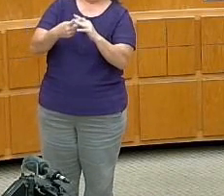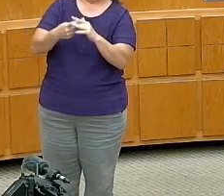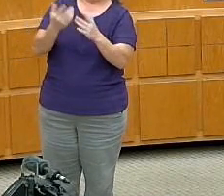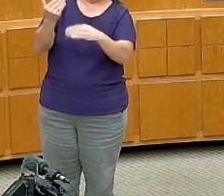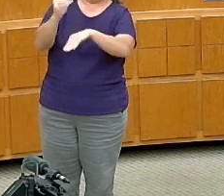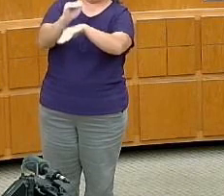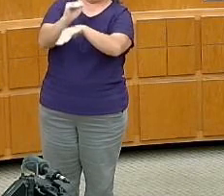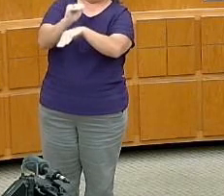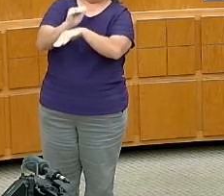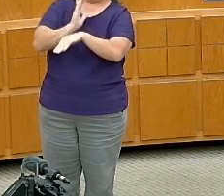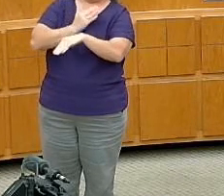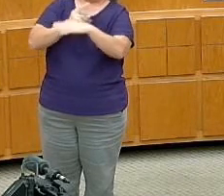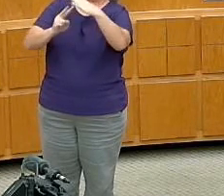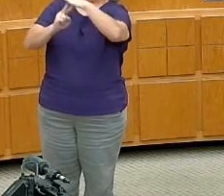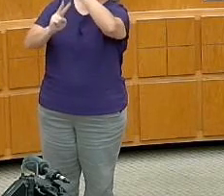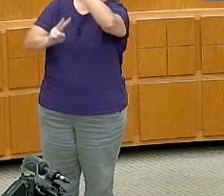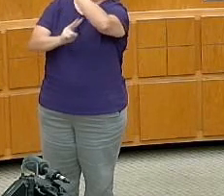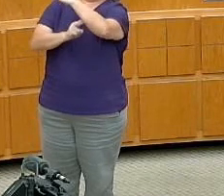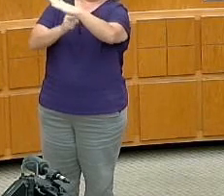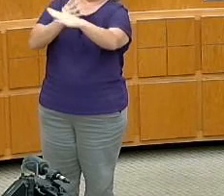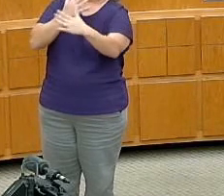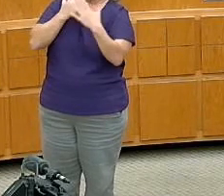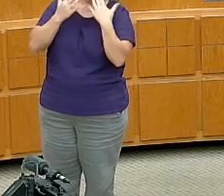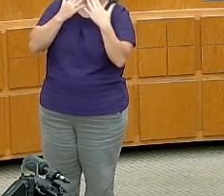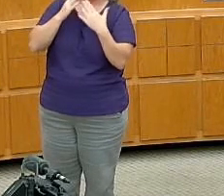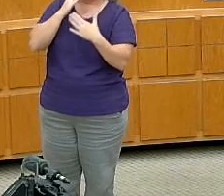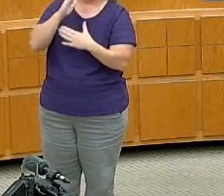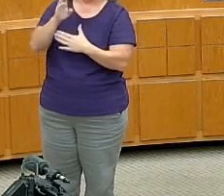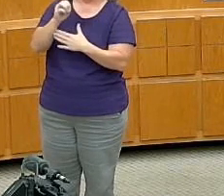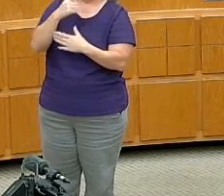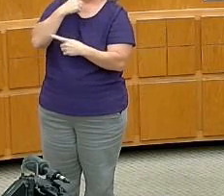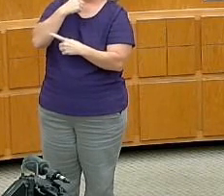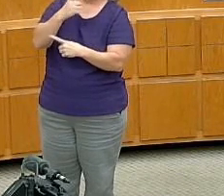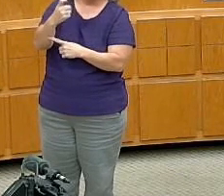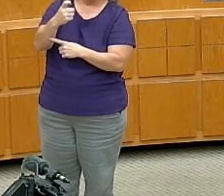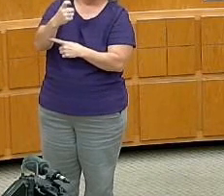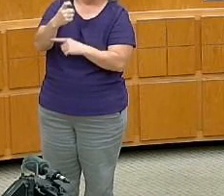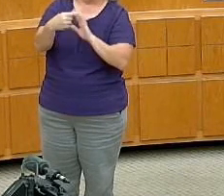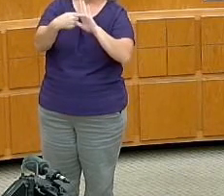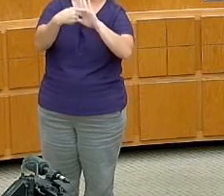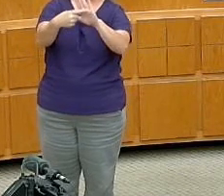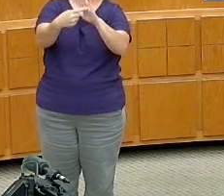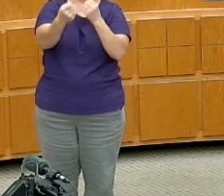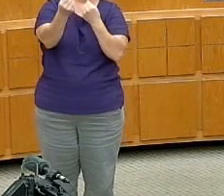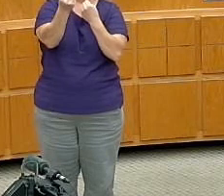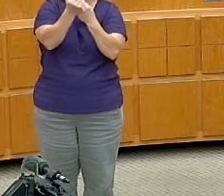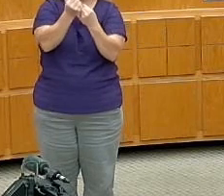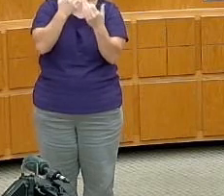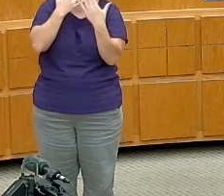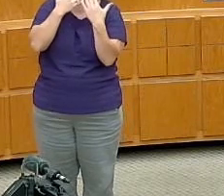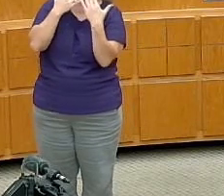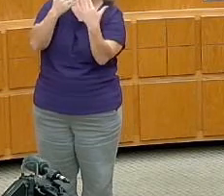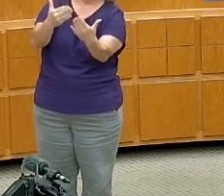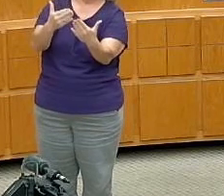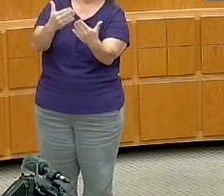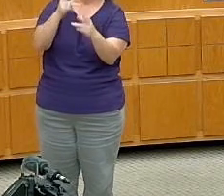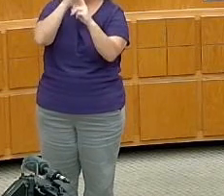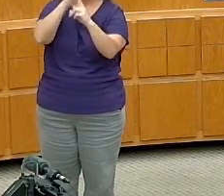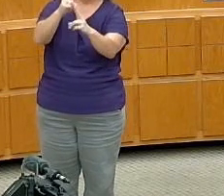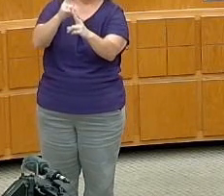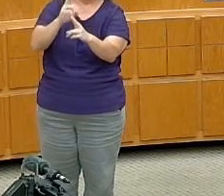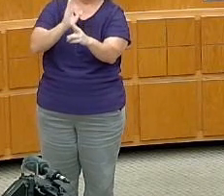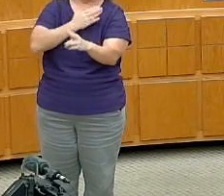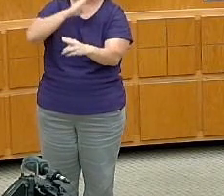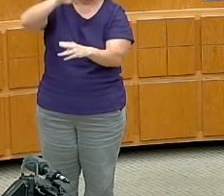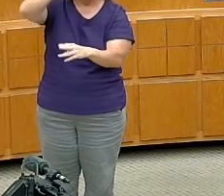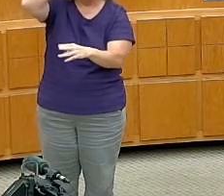our bridge color at the Harbor Bridge will be in red to show our support for our firefighter first